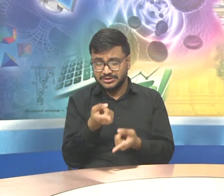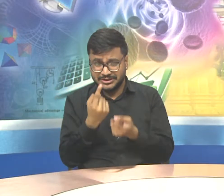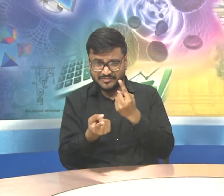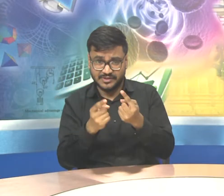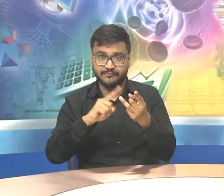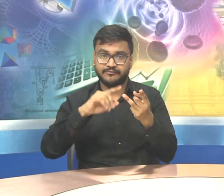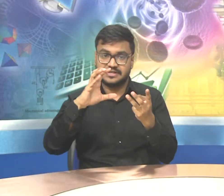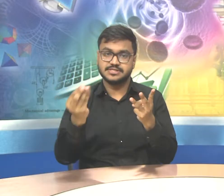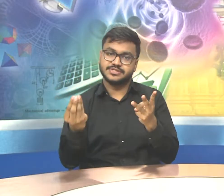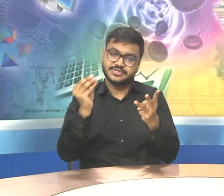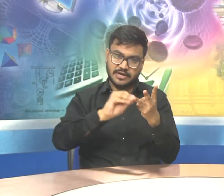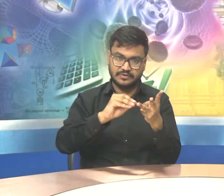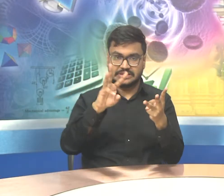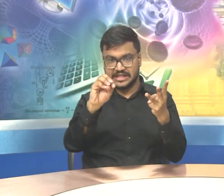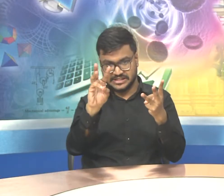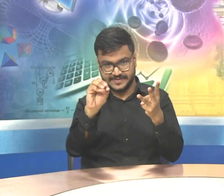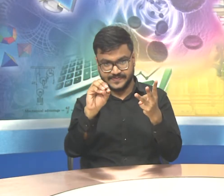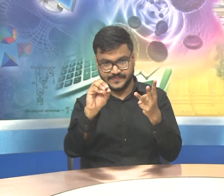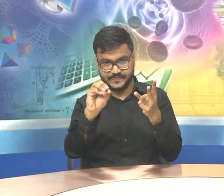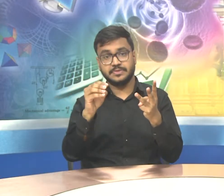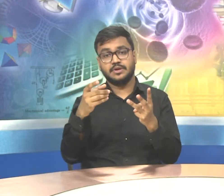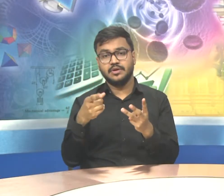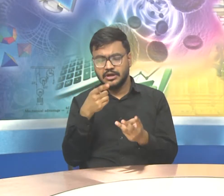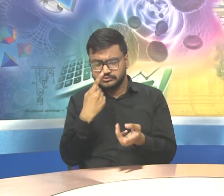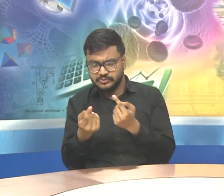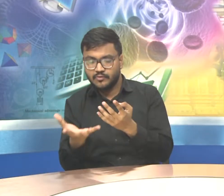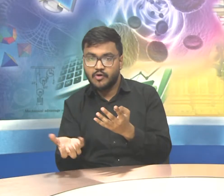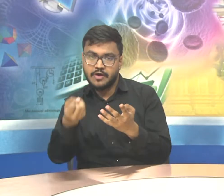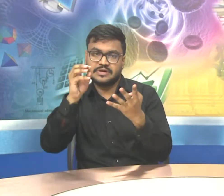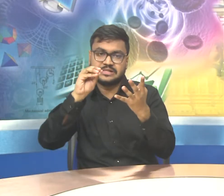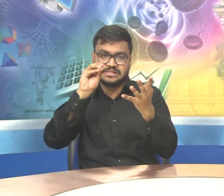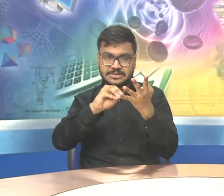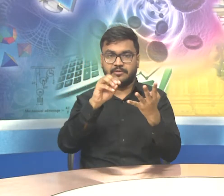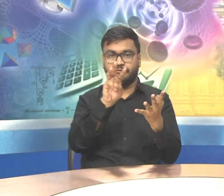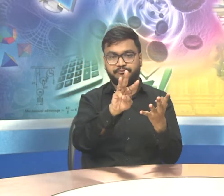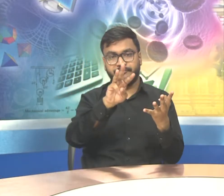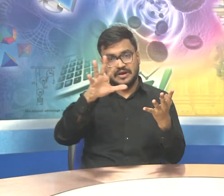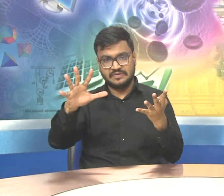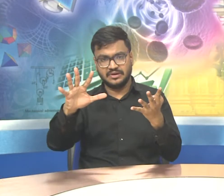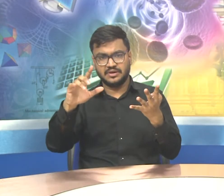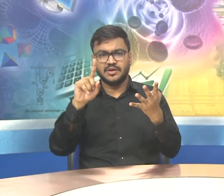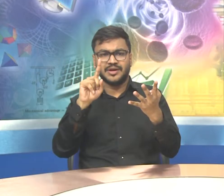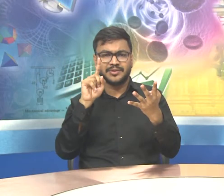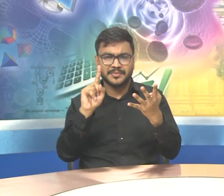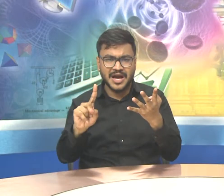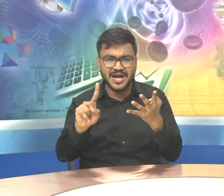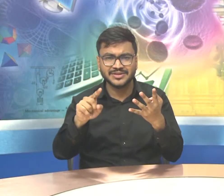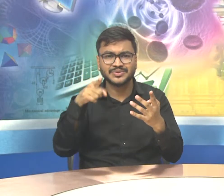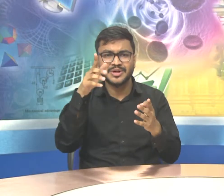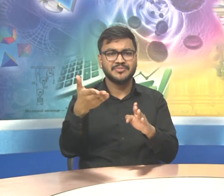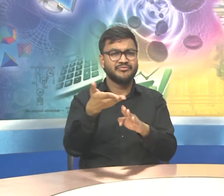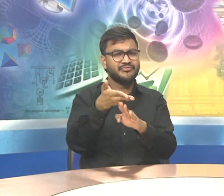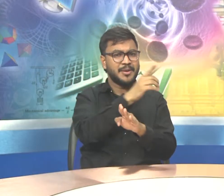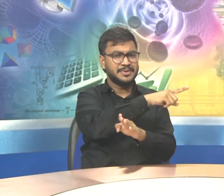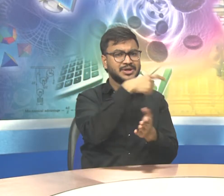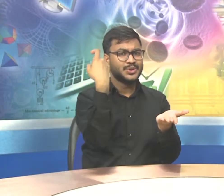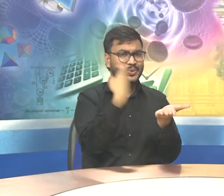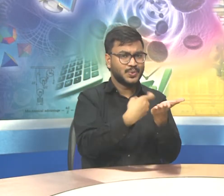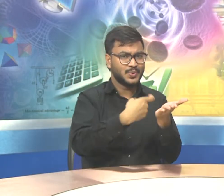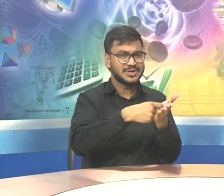So you can see on the screen there are 4 candidates with their allotted votes, which is